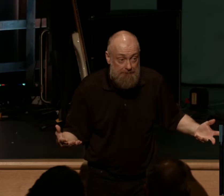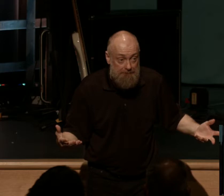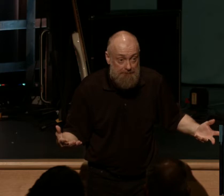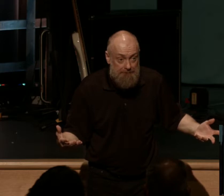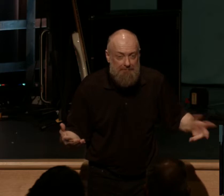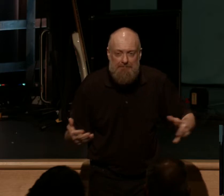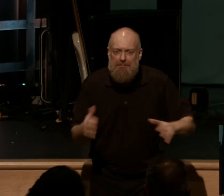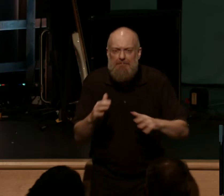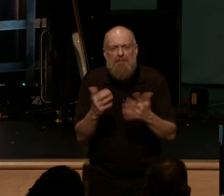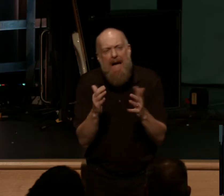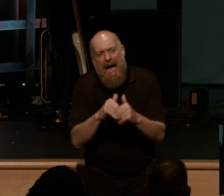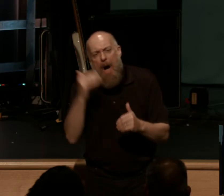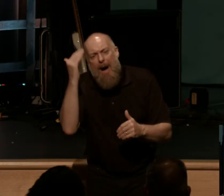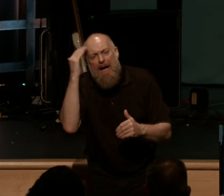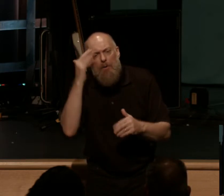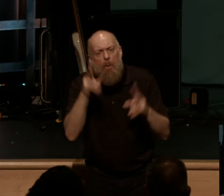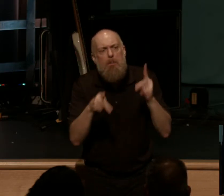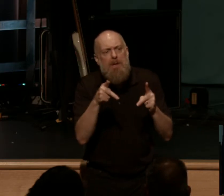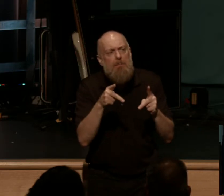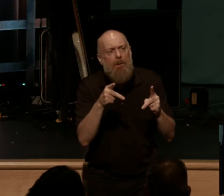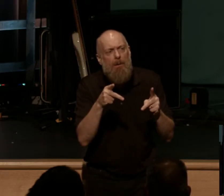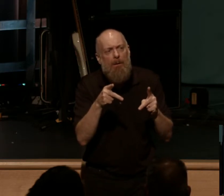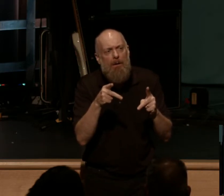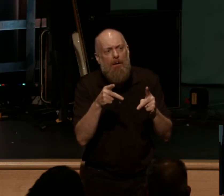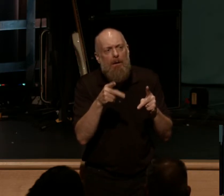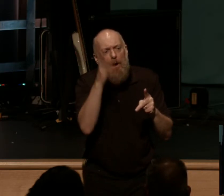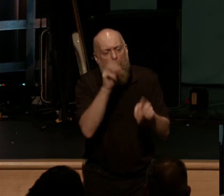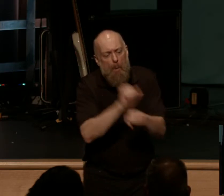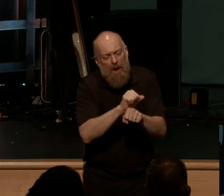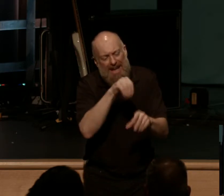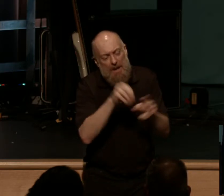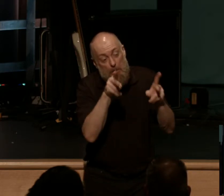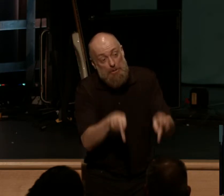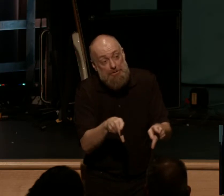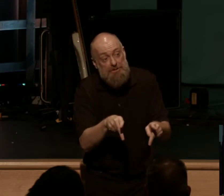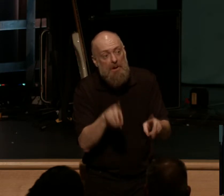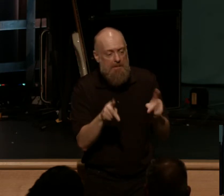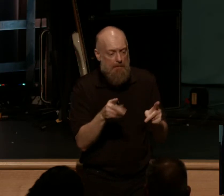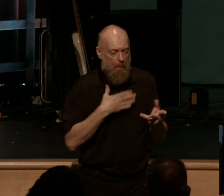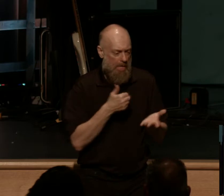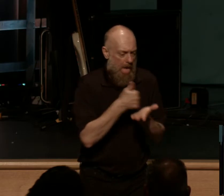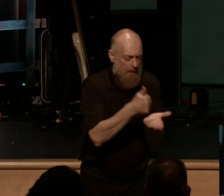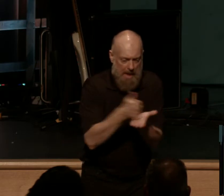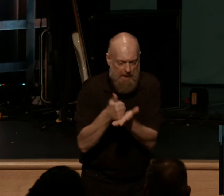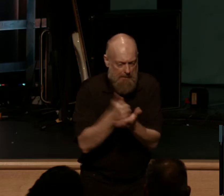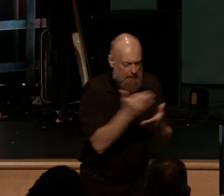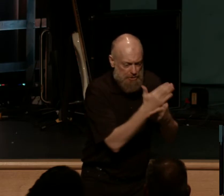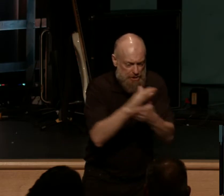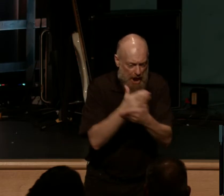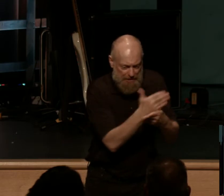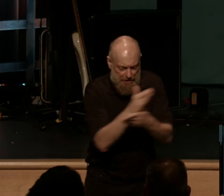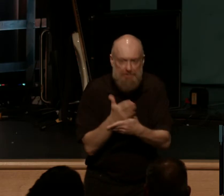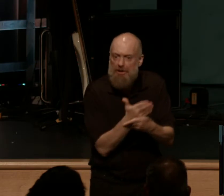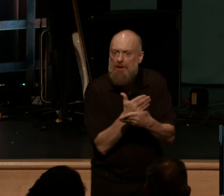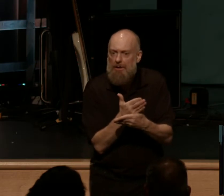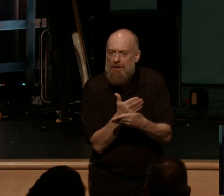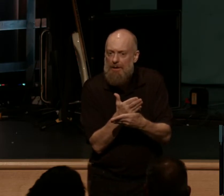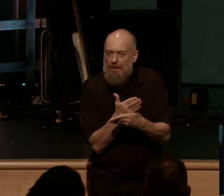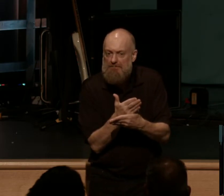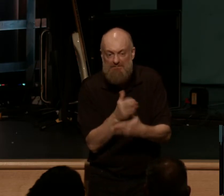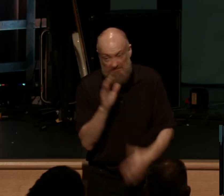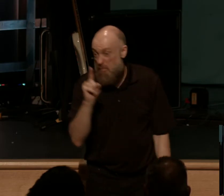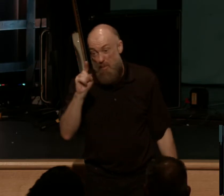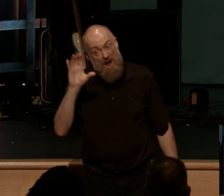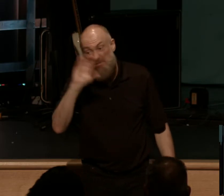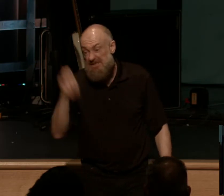the telltale signs of generosity in the church where the Spirit of God is working is generosity. It's the generous church.